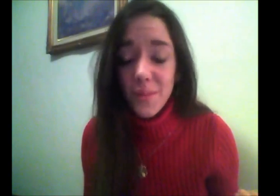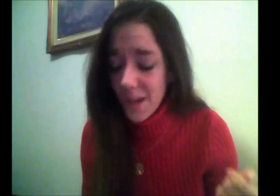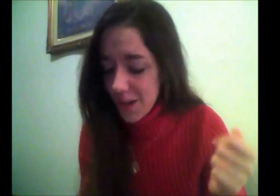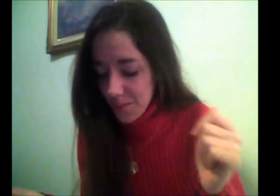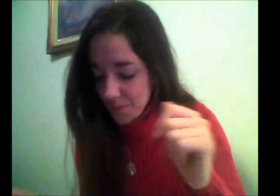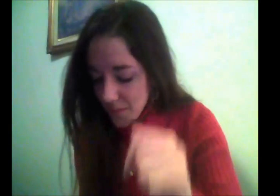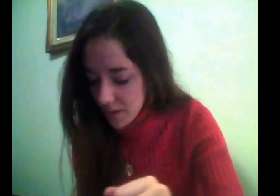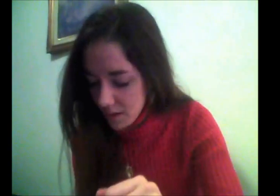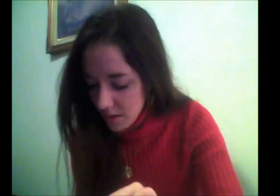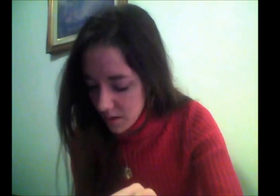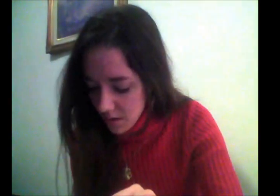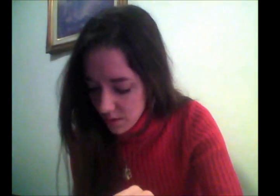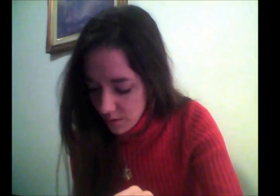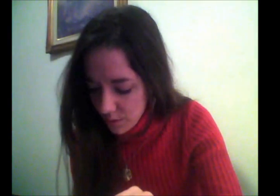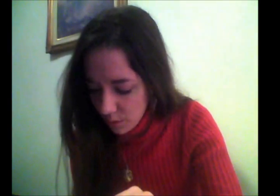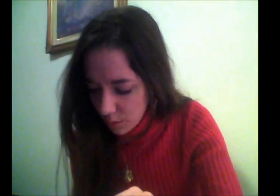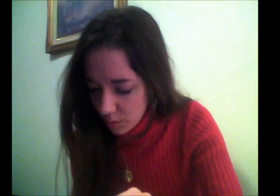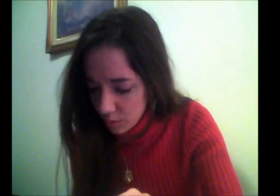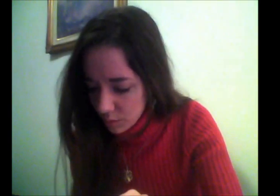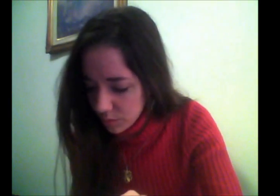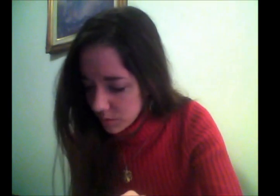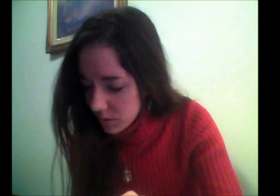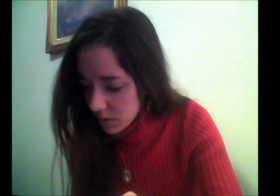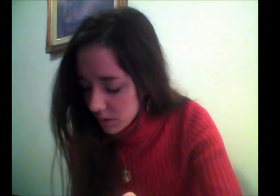Okay. So,